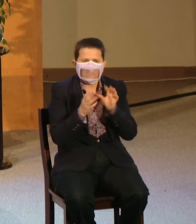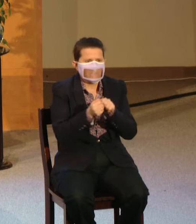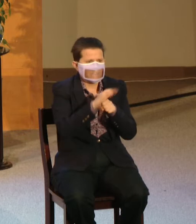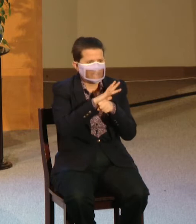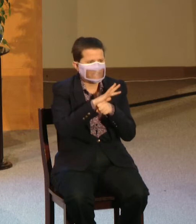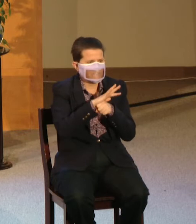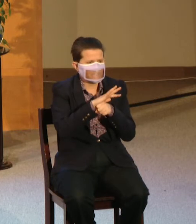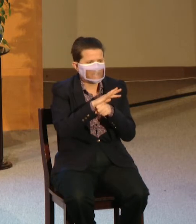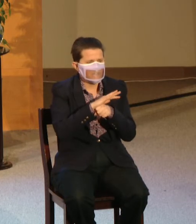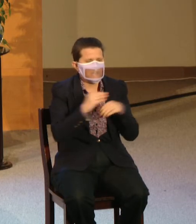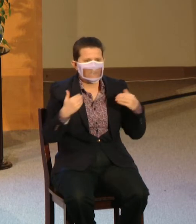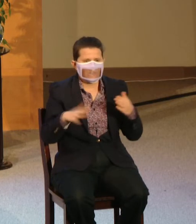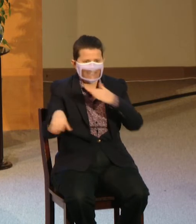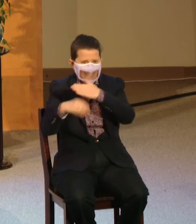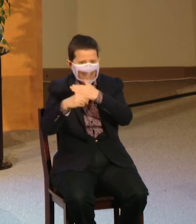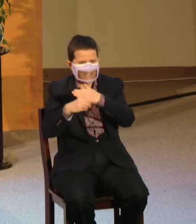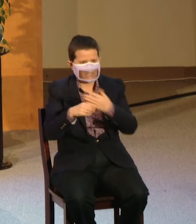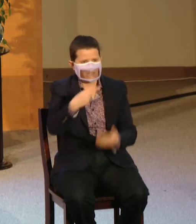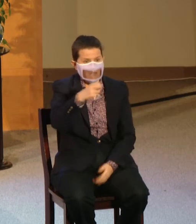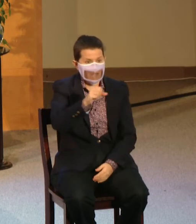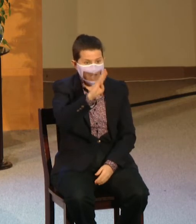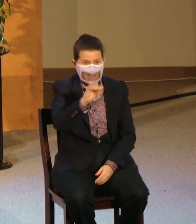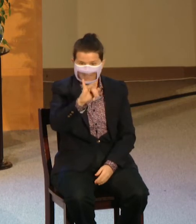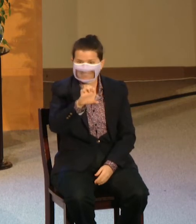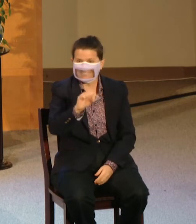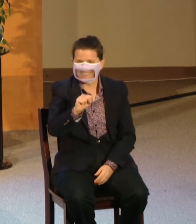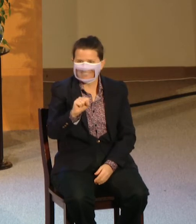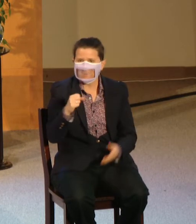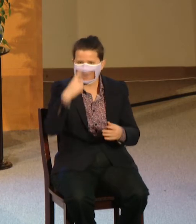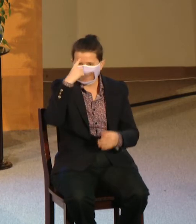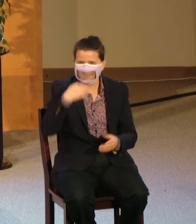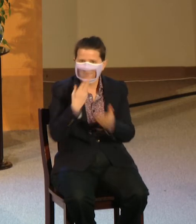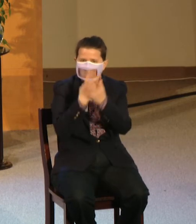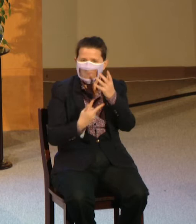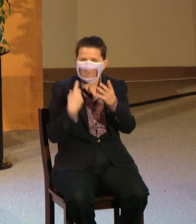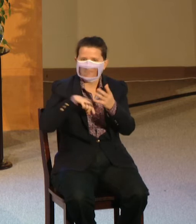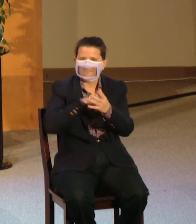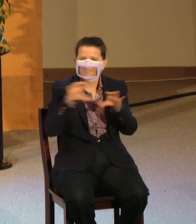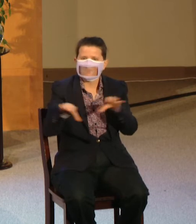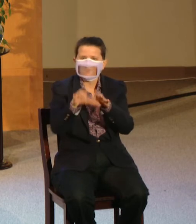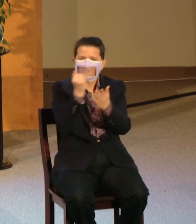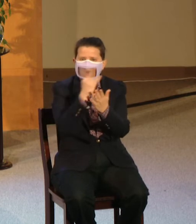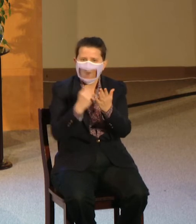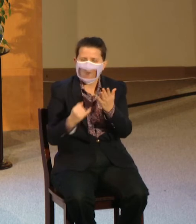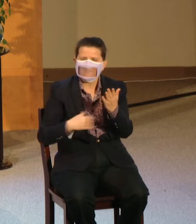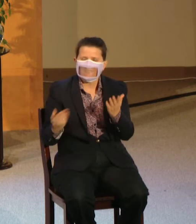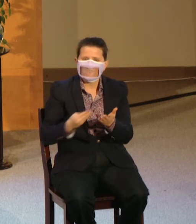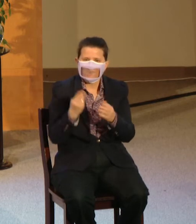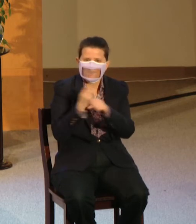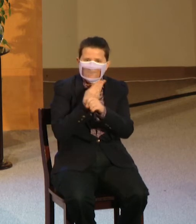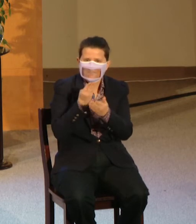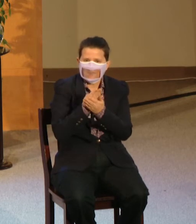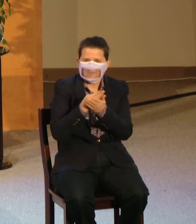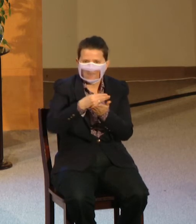add hobbies to our budget because both of us are doing art. and spending money on art supplies. And